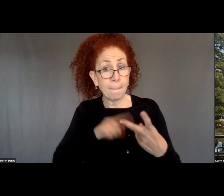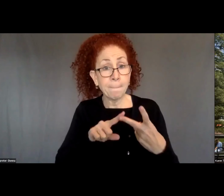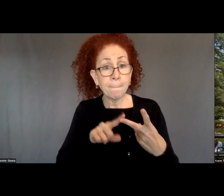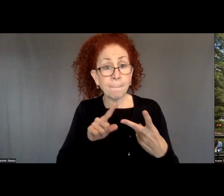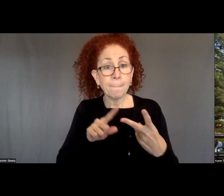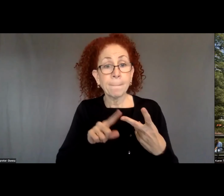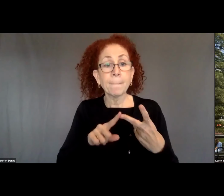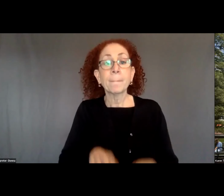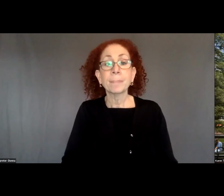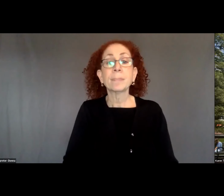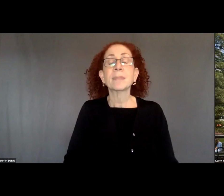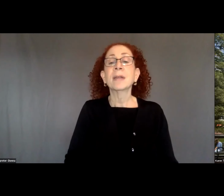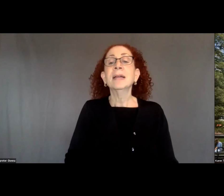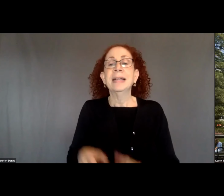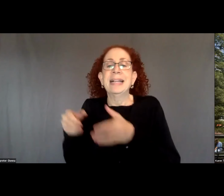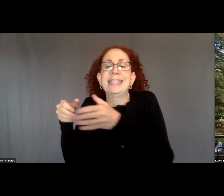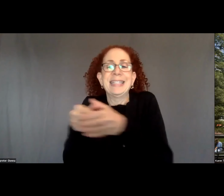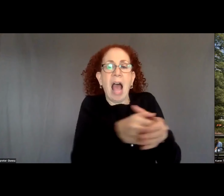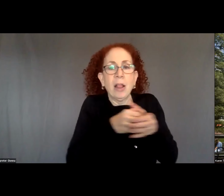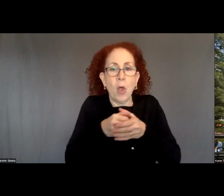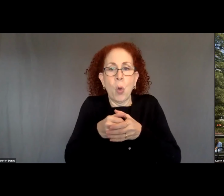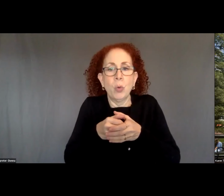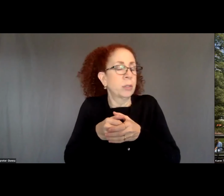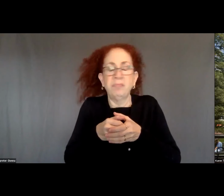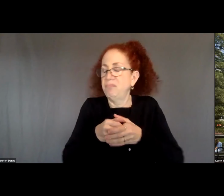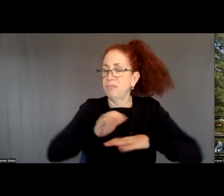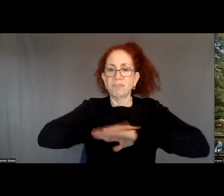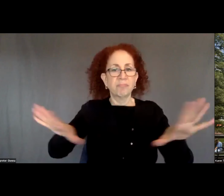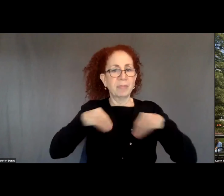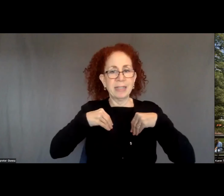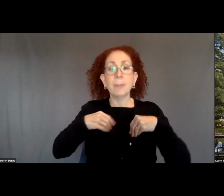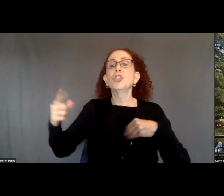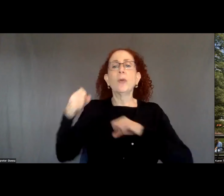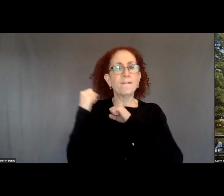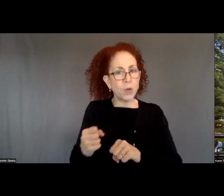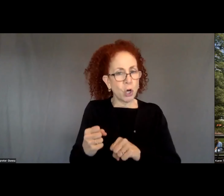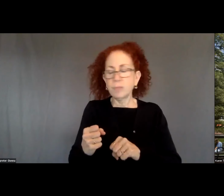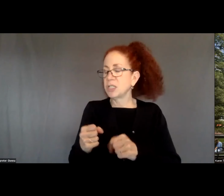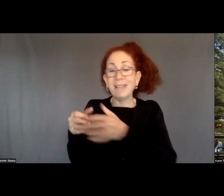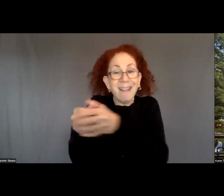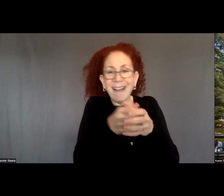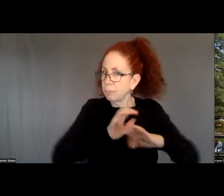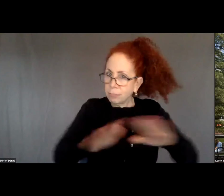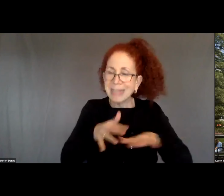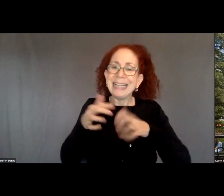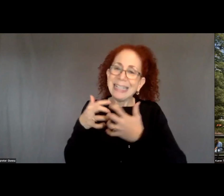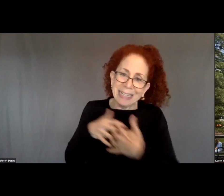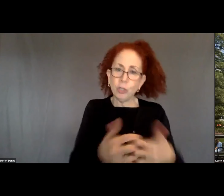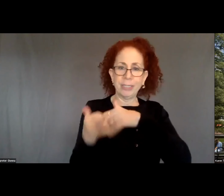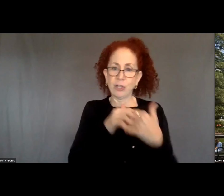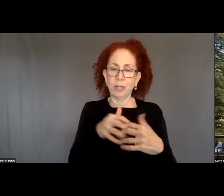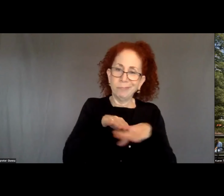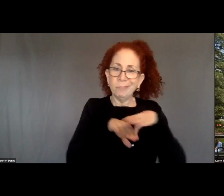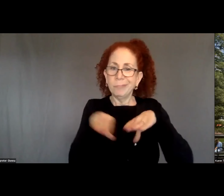of rejecting silos and boxes. She was firm in her recognition of intersectionality. She talked powerfully about